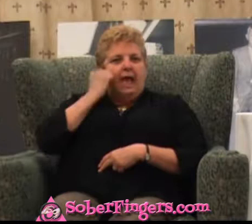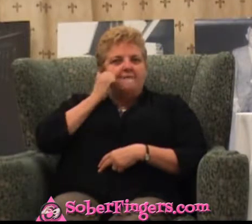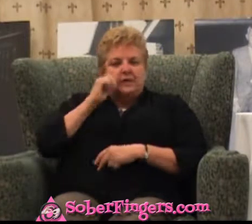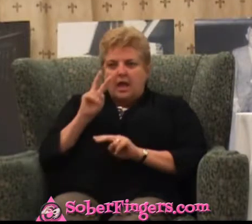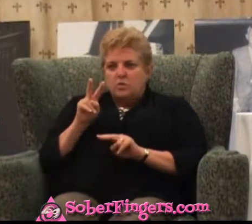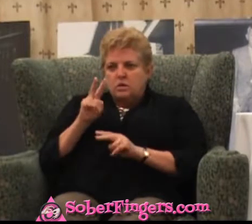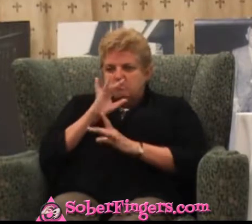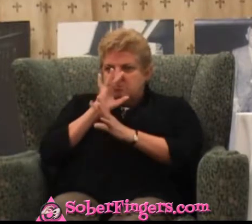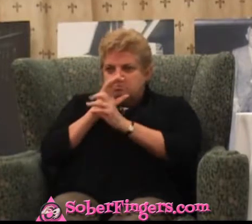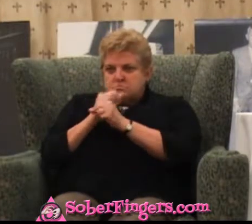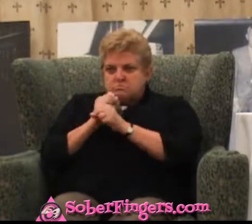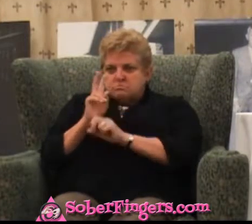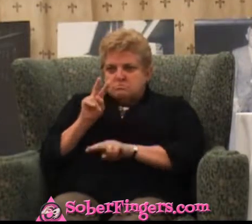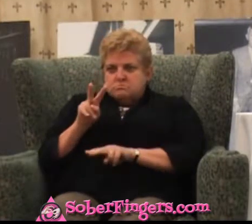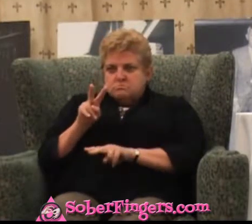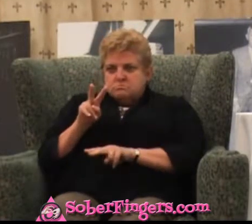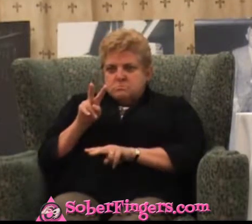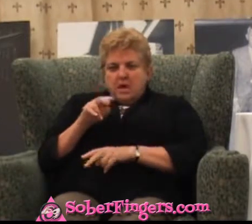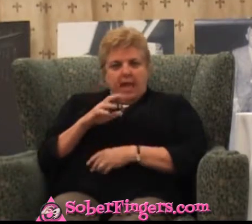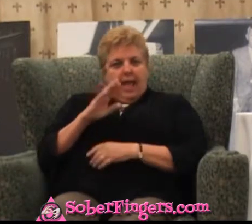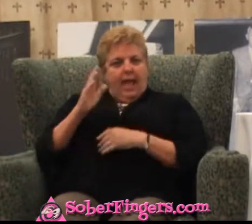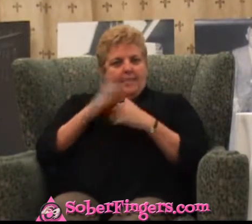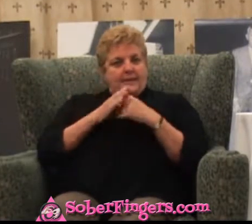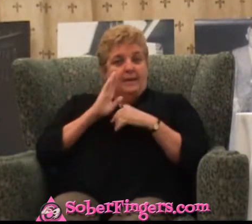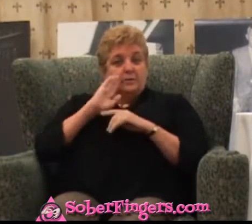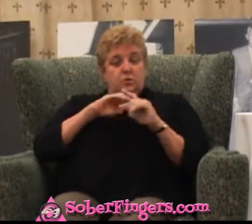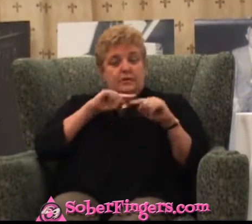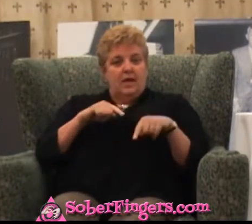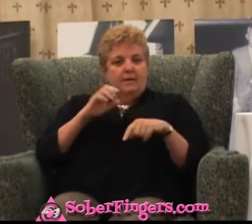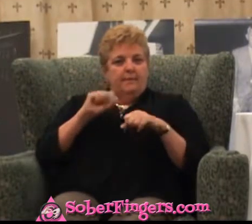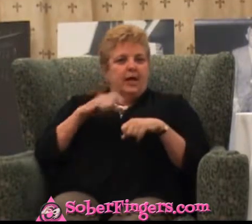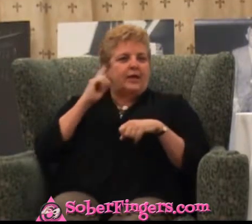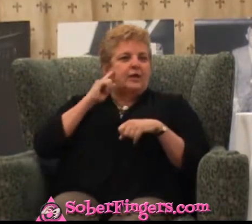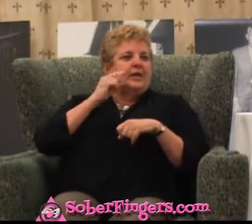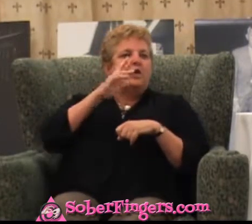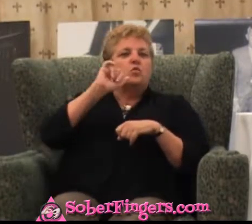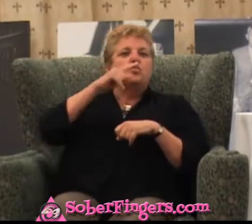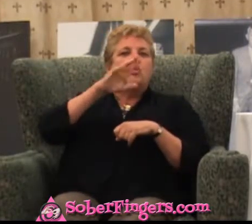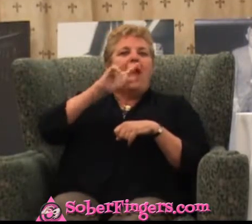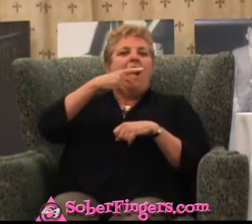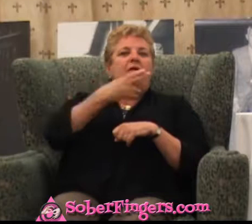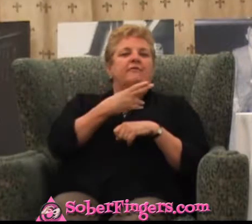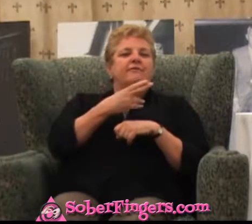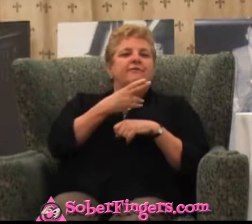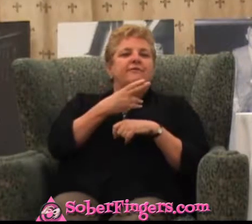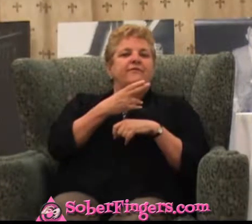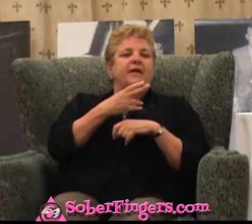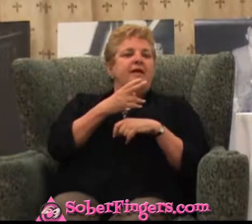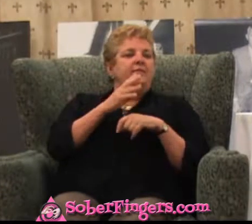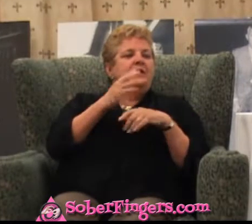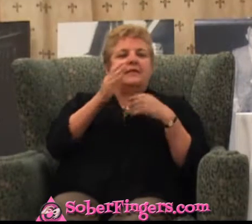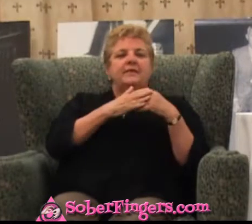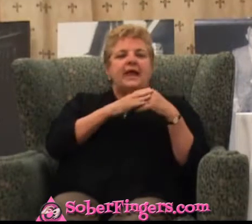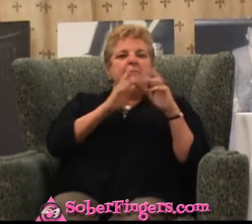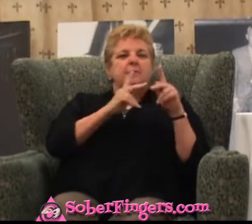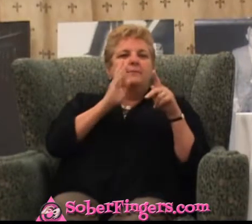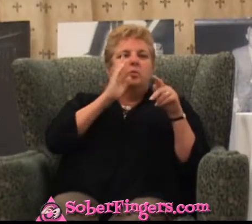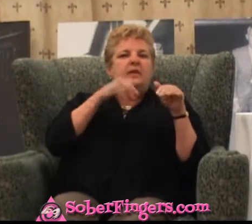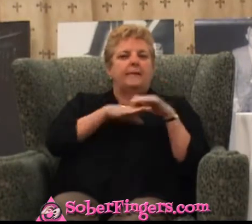it, and neighbors would come by and I could hear Ralph and them in the background. The door would open and the neighbors would come in and they would say, hey